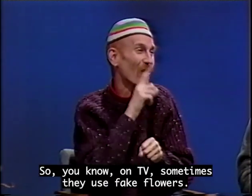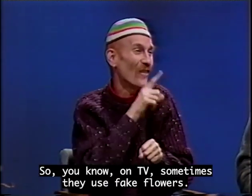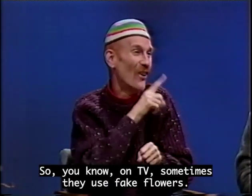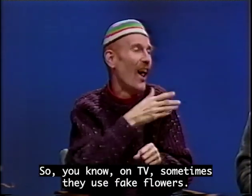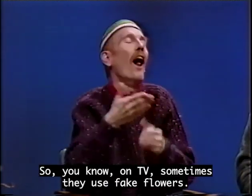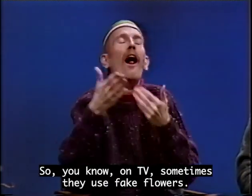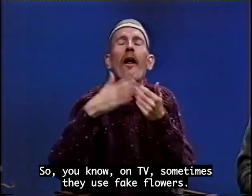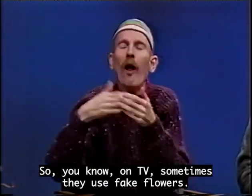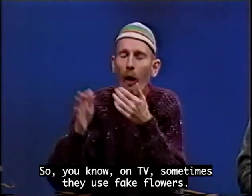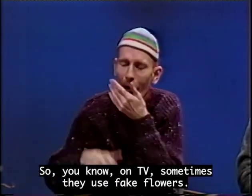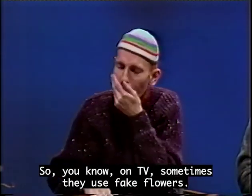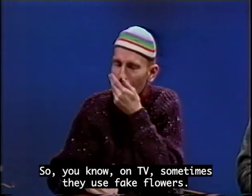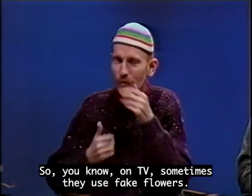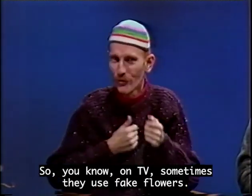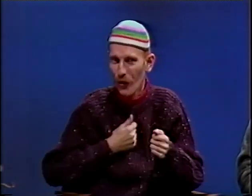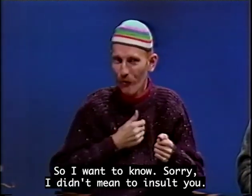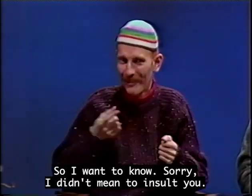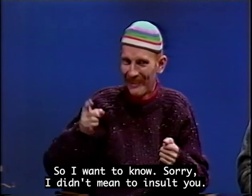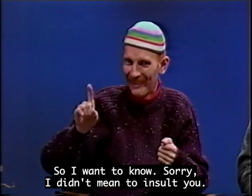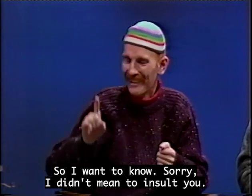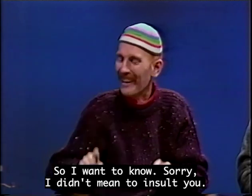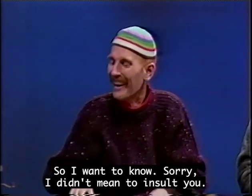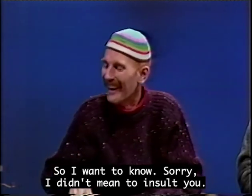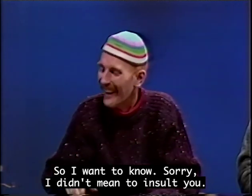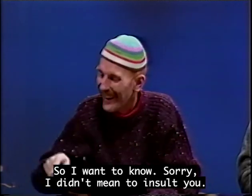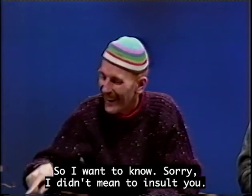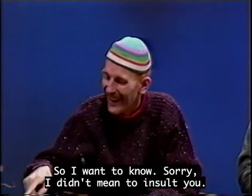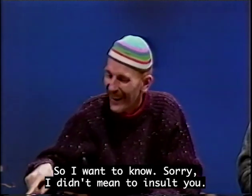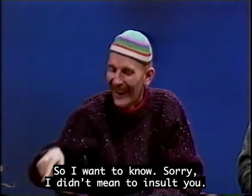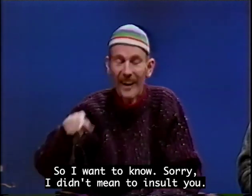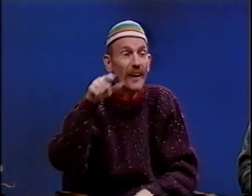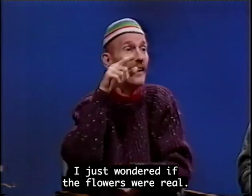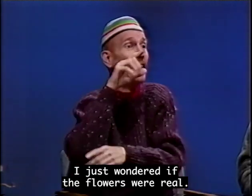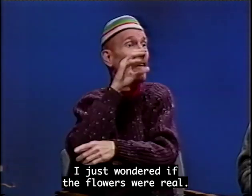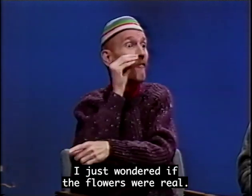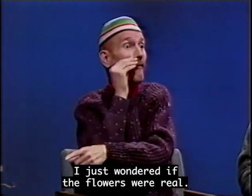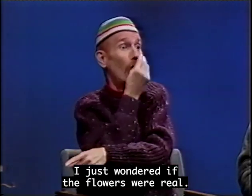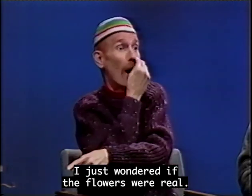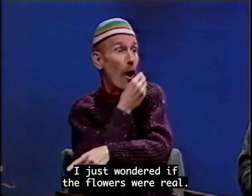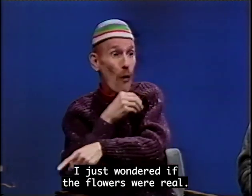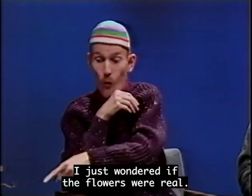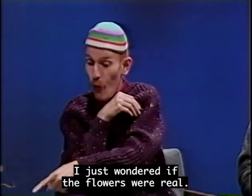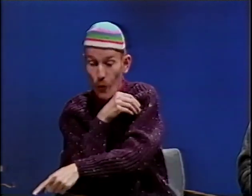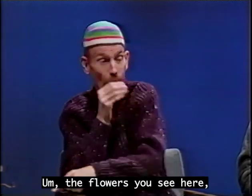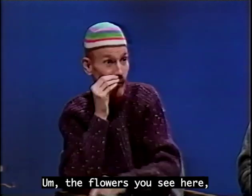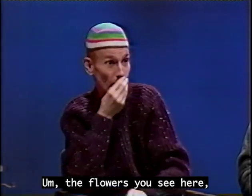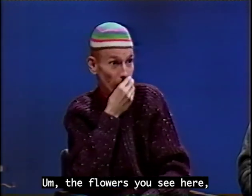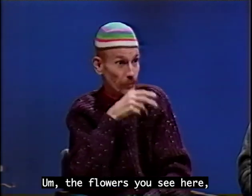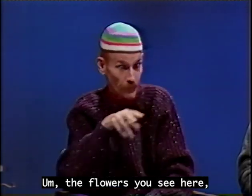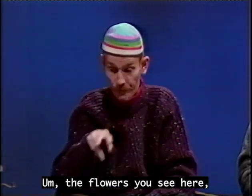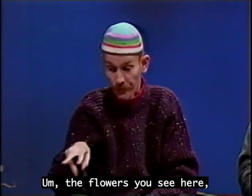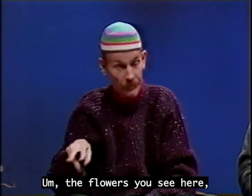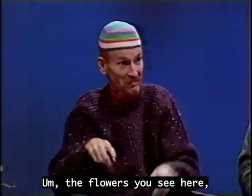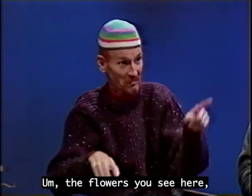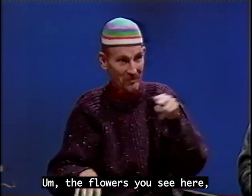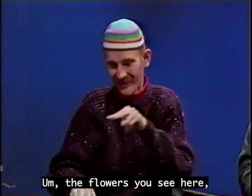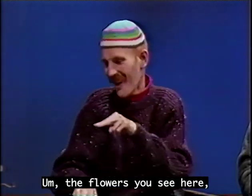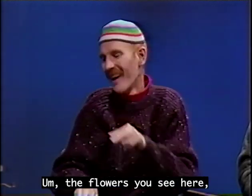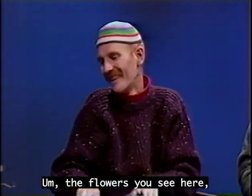You know, on TV, sometimes they use fake flowers, so I want to know. Sorry, I didn't mean to insult you. I just wondered if the flowers were real. The flowers you see here,